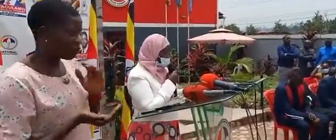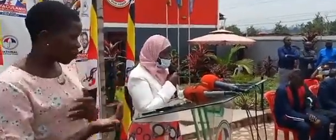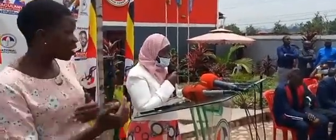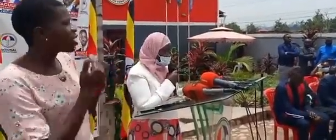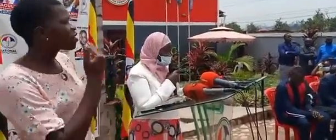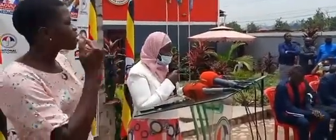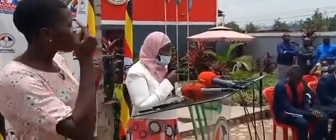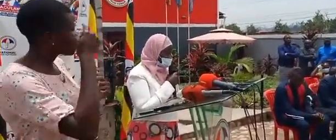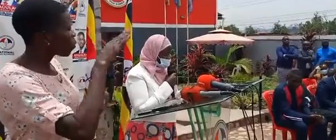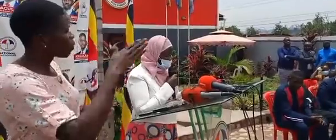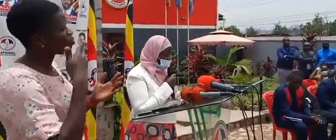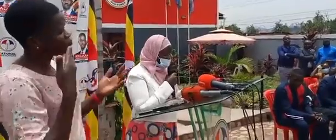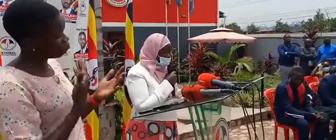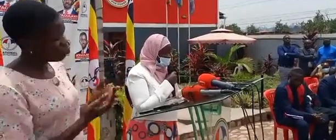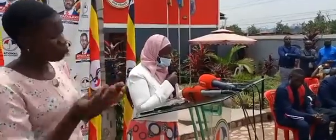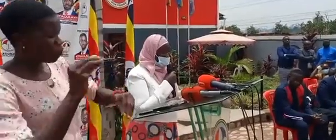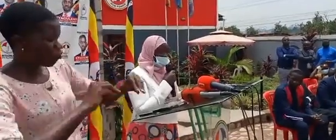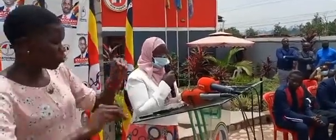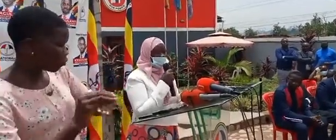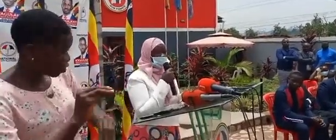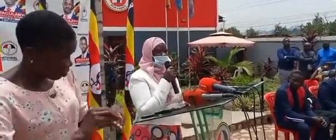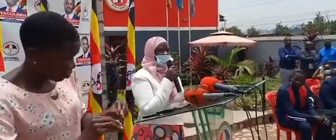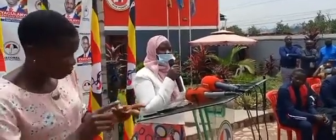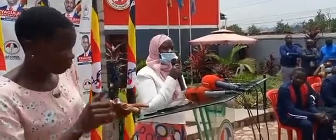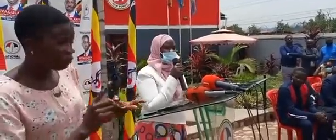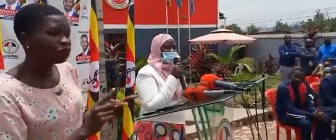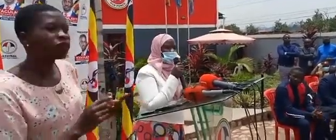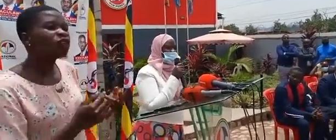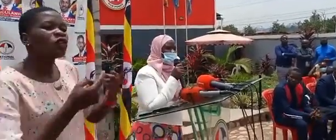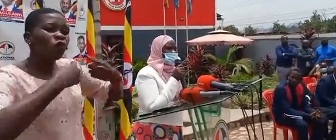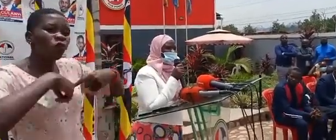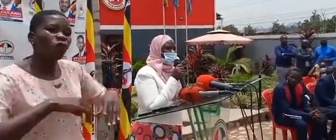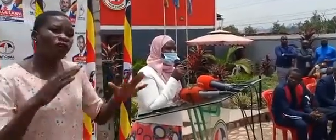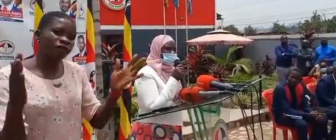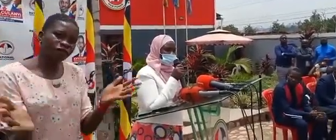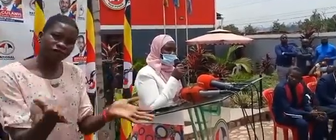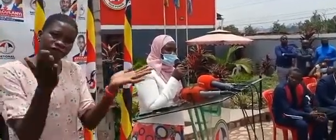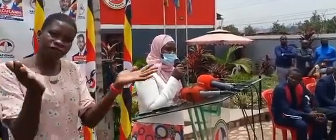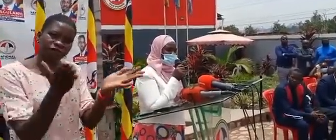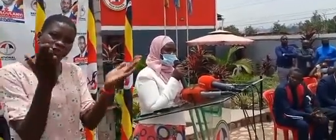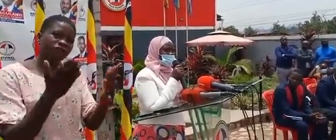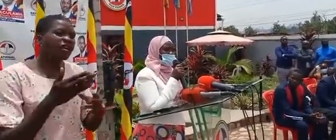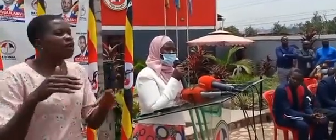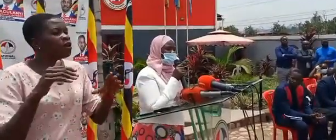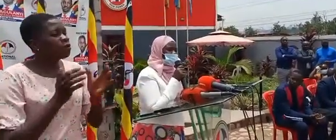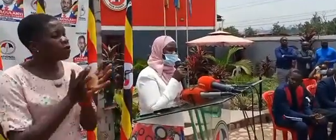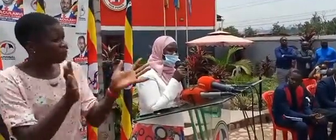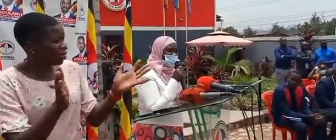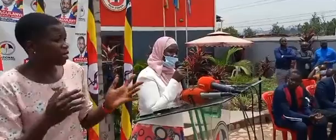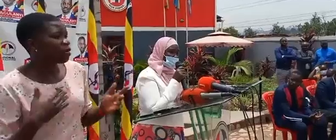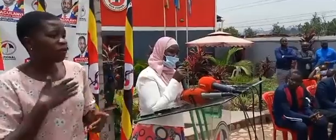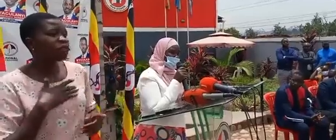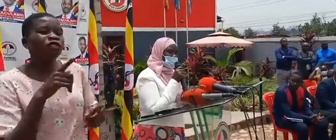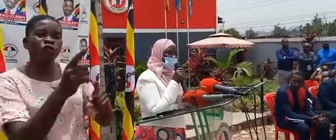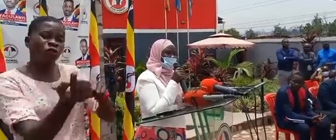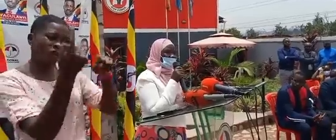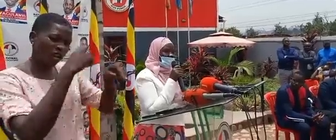Thank you for your generous contributions. We will encourage the public to visit our offices. Our office is